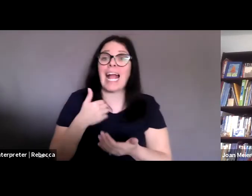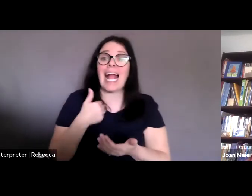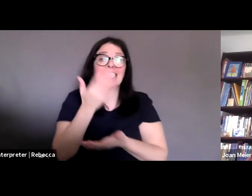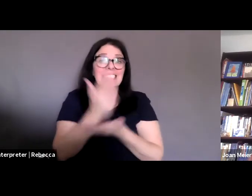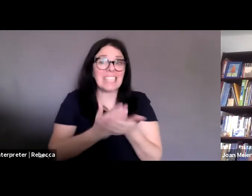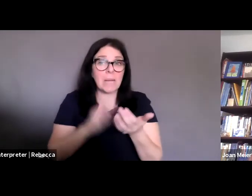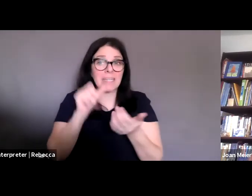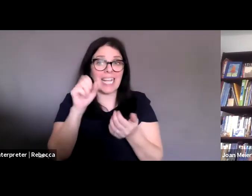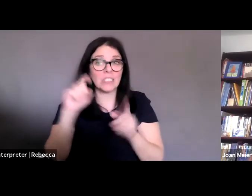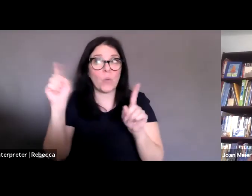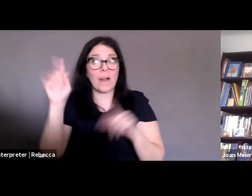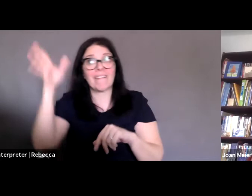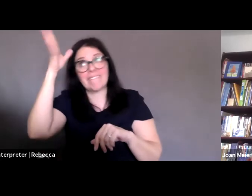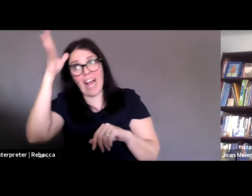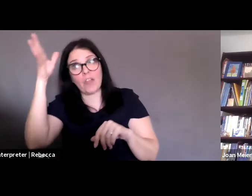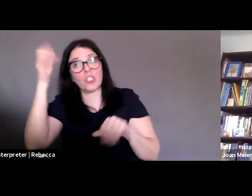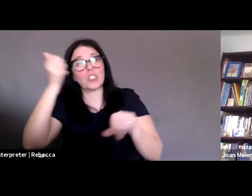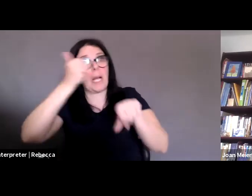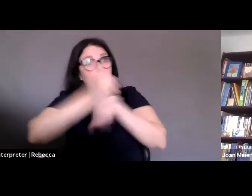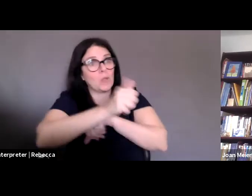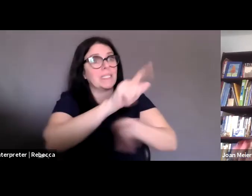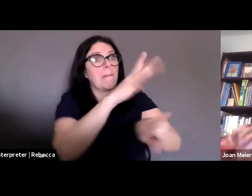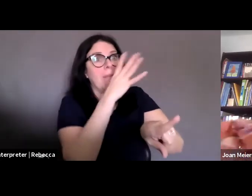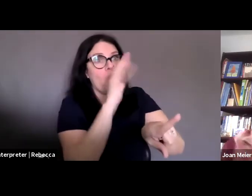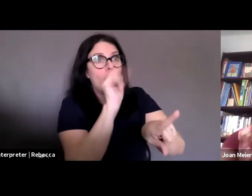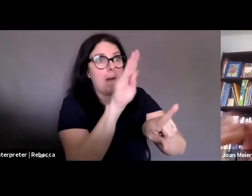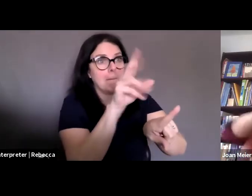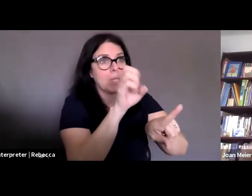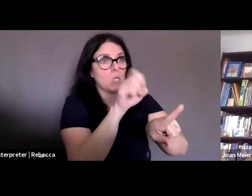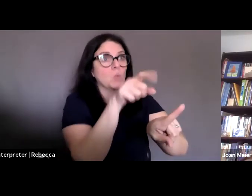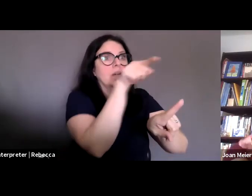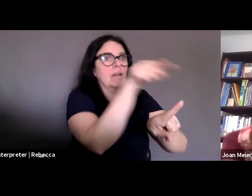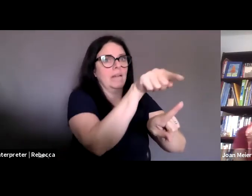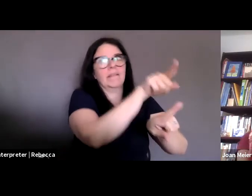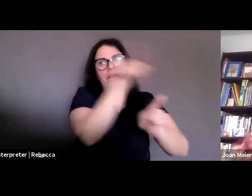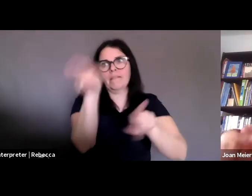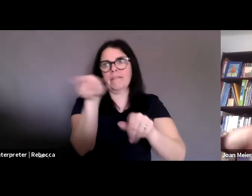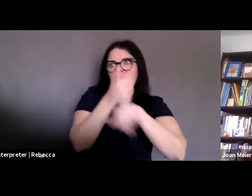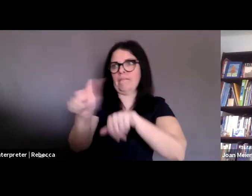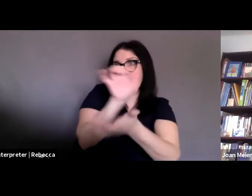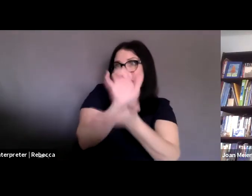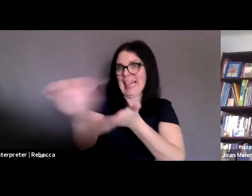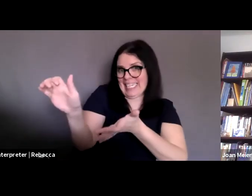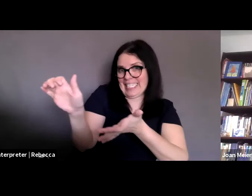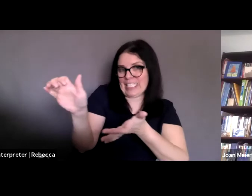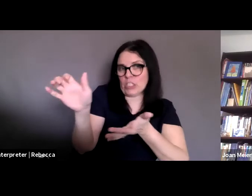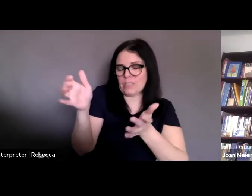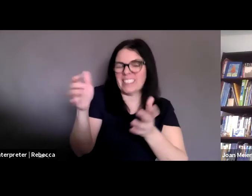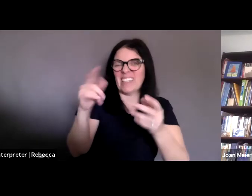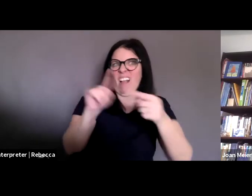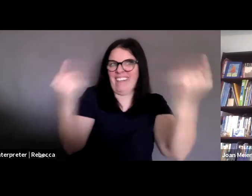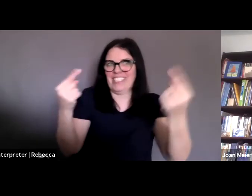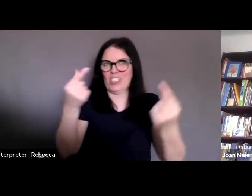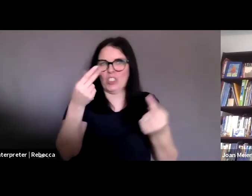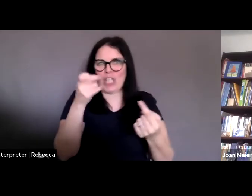fathers accused mothers of abuse and mothers accused fathers of alienation, a perfect gender reversal. But we did not